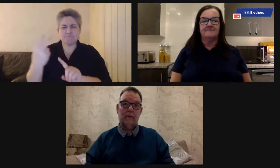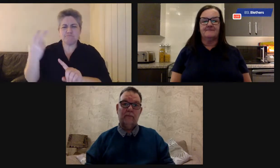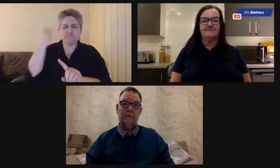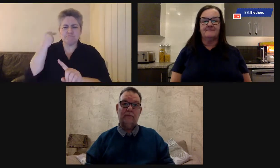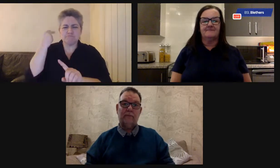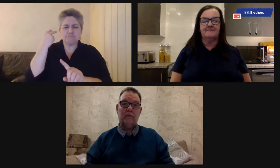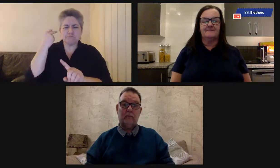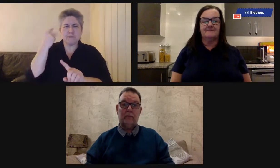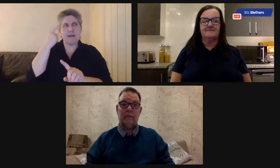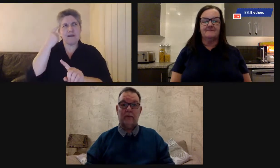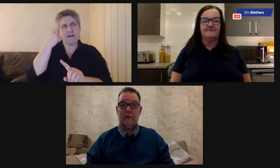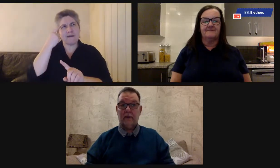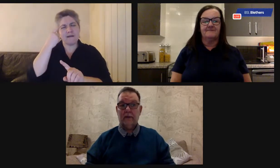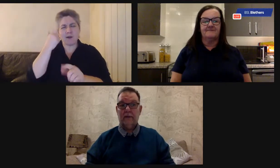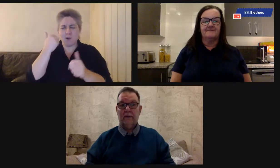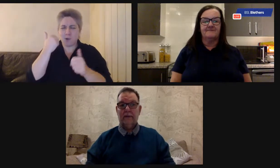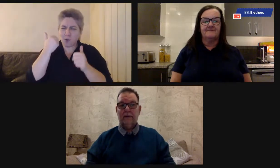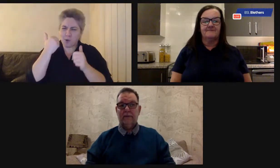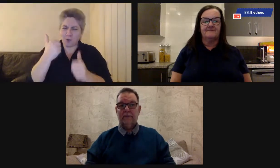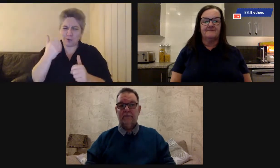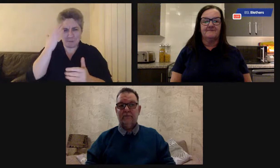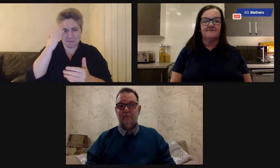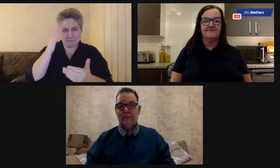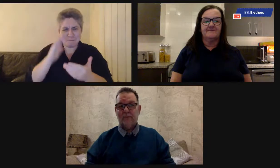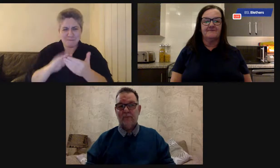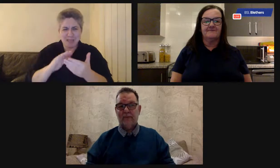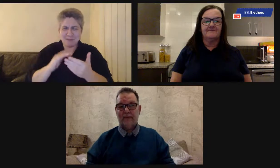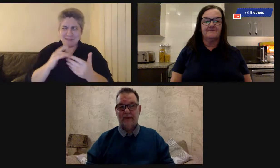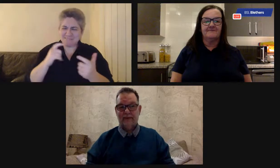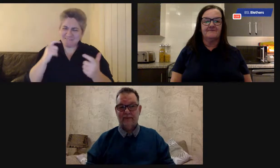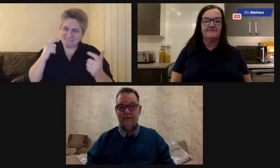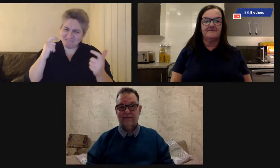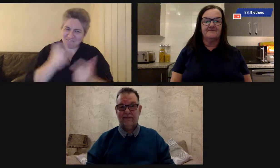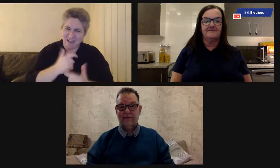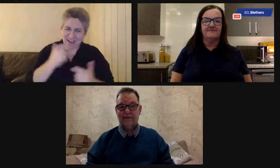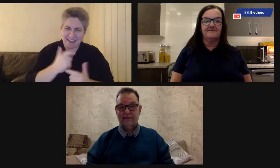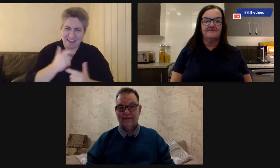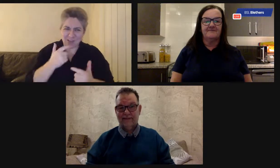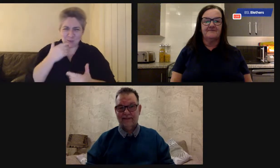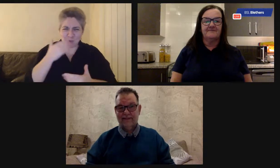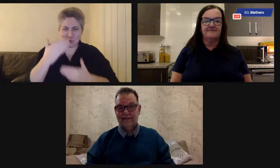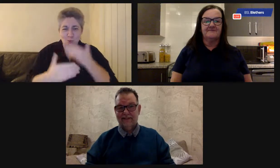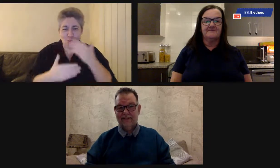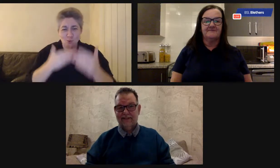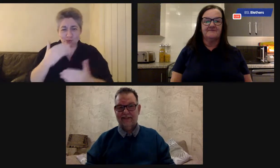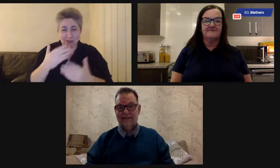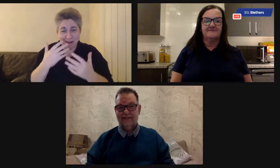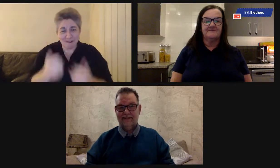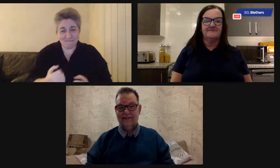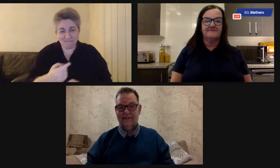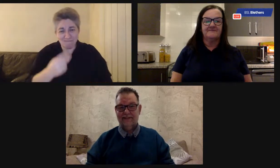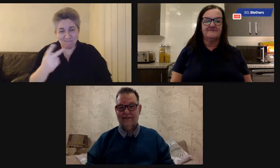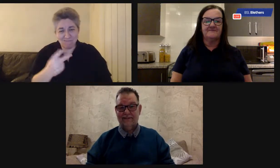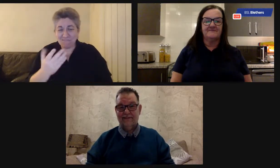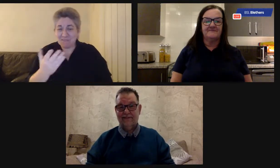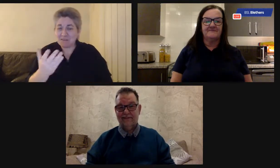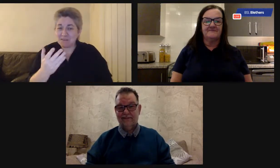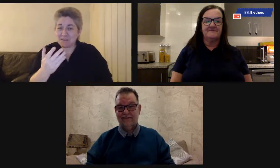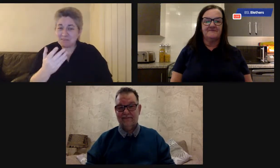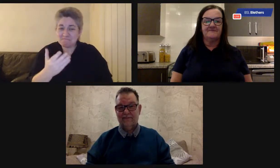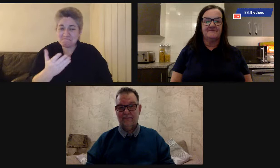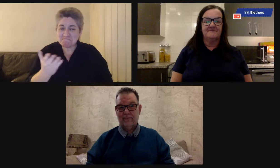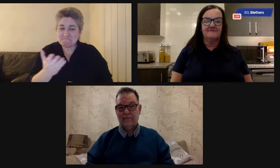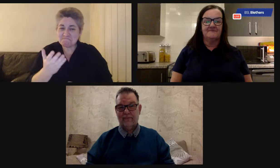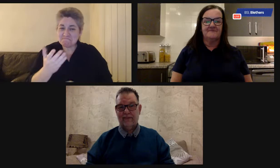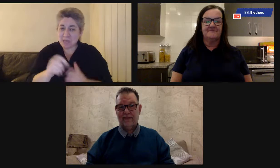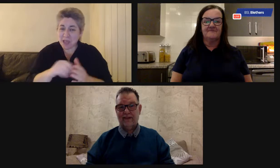11 times, Pam once. But see if you look back, what are the funniest and the memories that you can